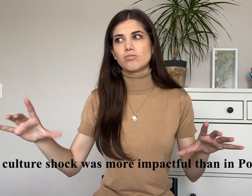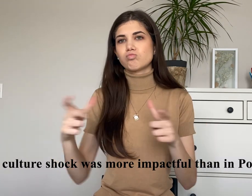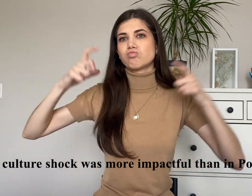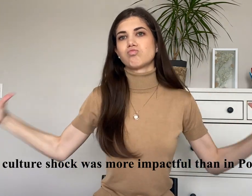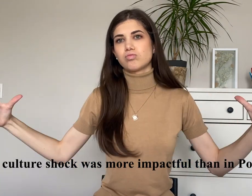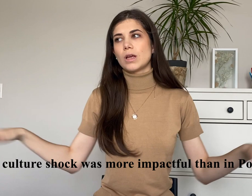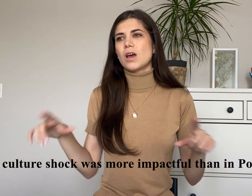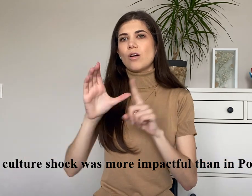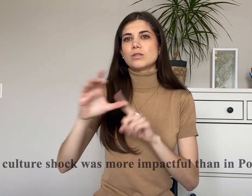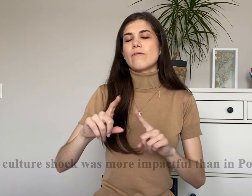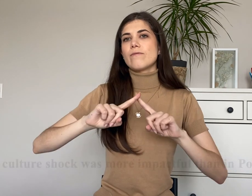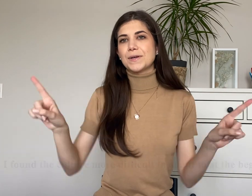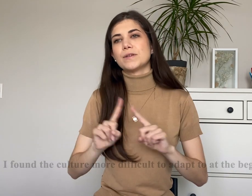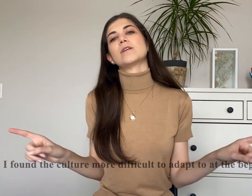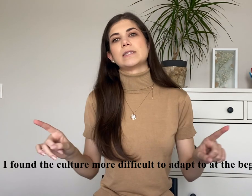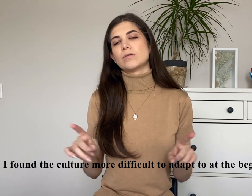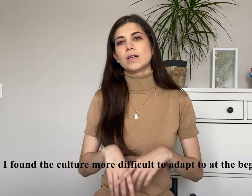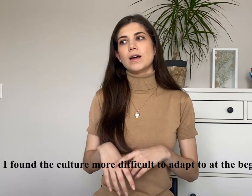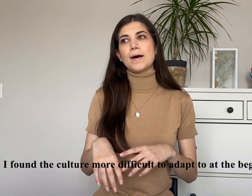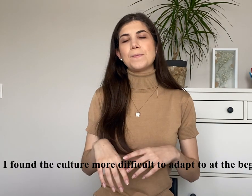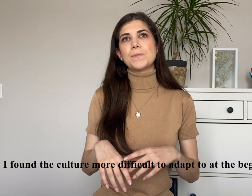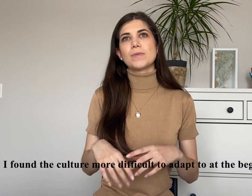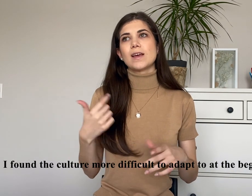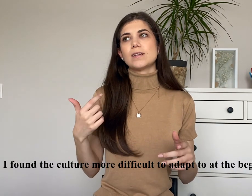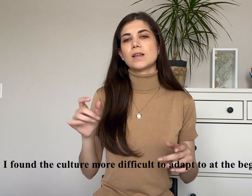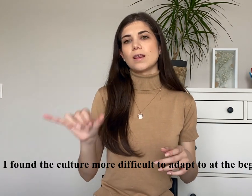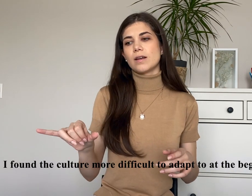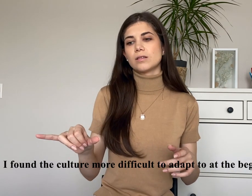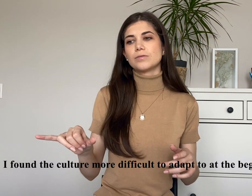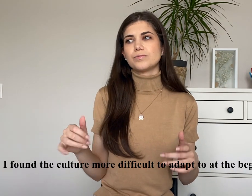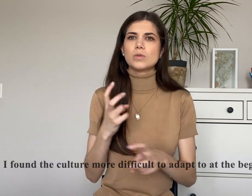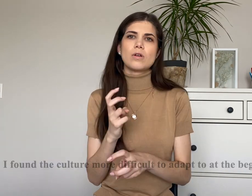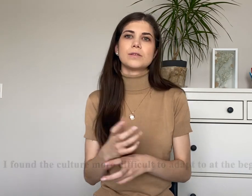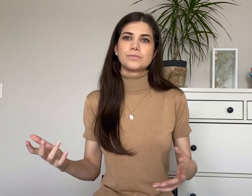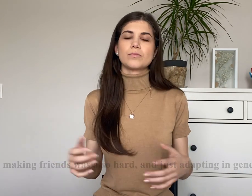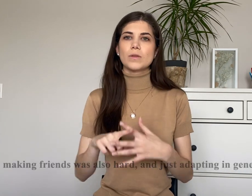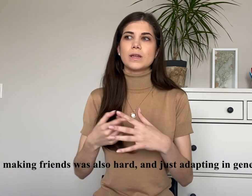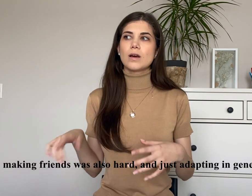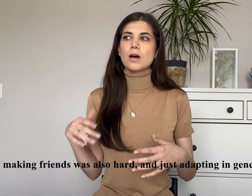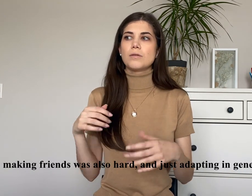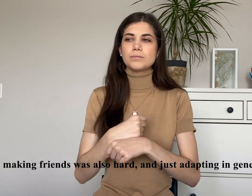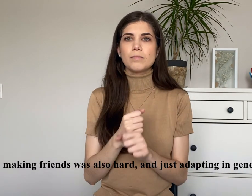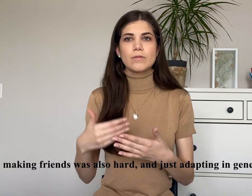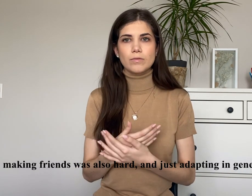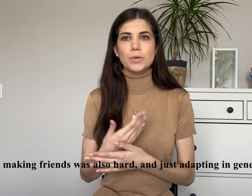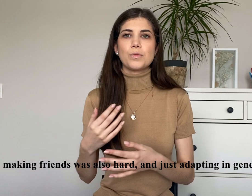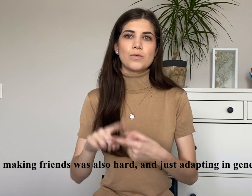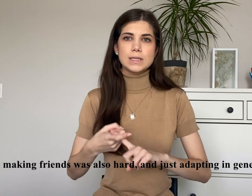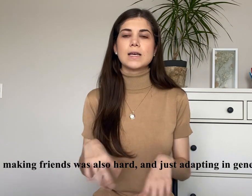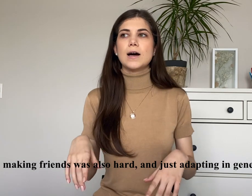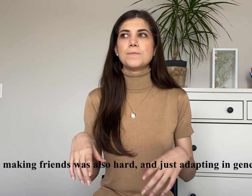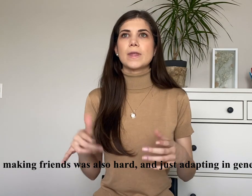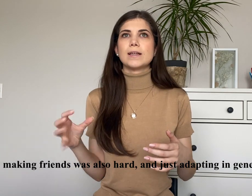Portugal. I found the culture more difficult to adapt to at the beginning. Making friends was also hard, and